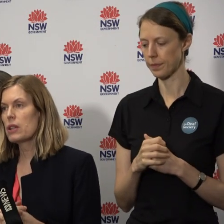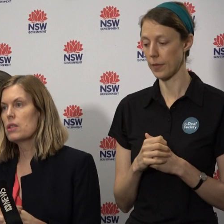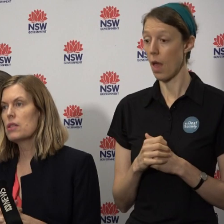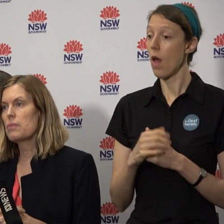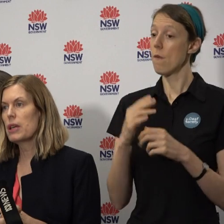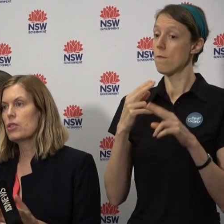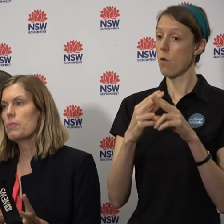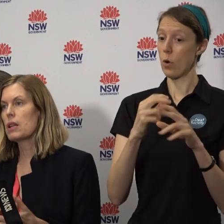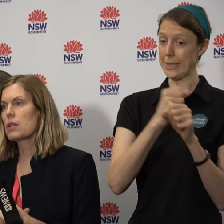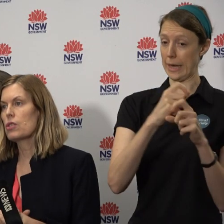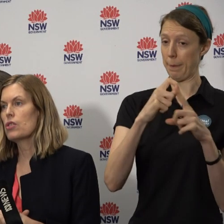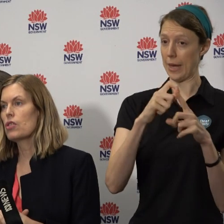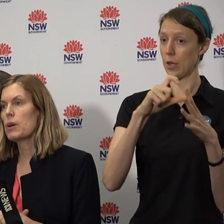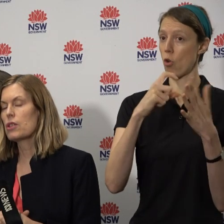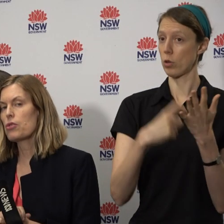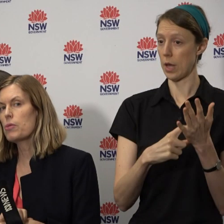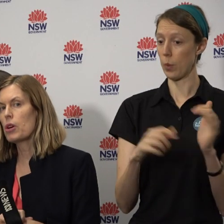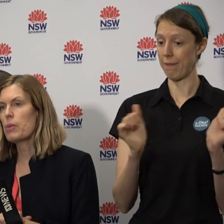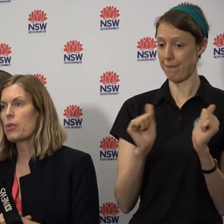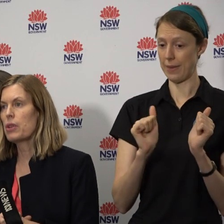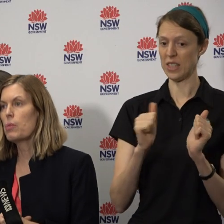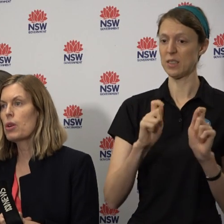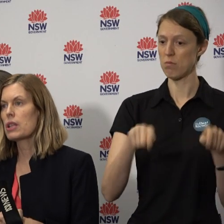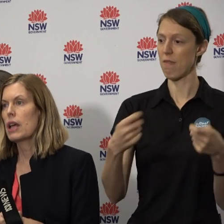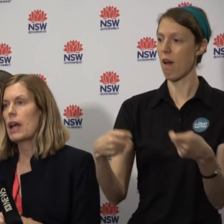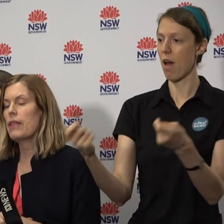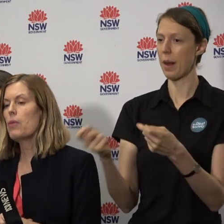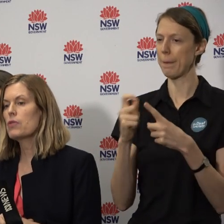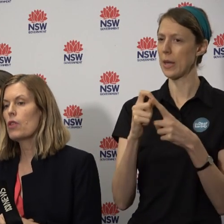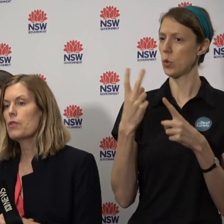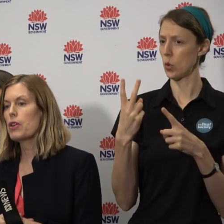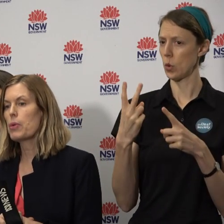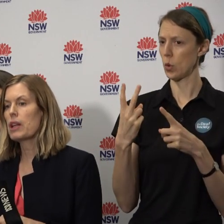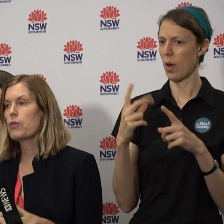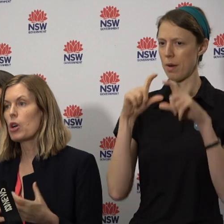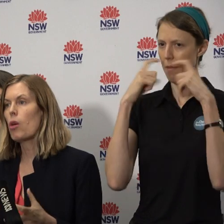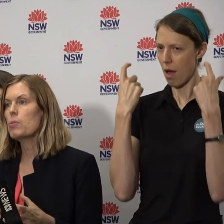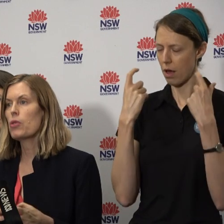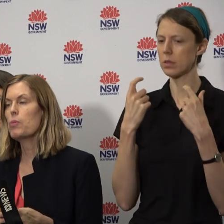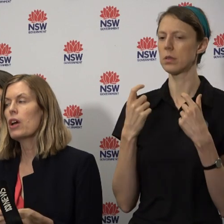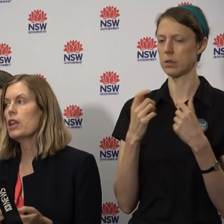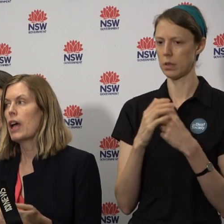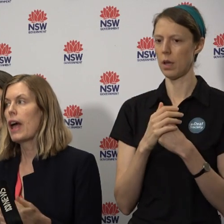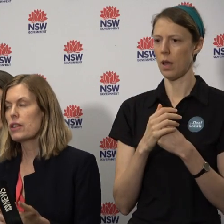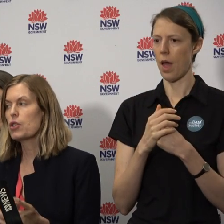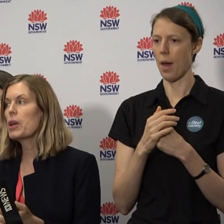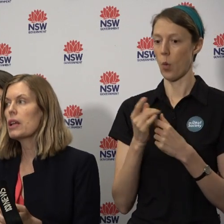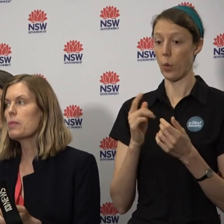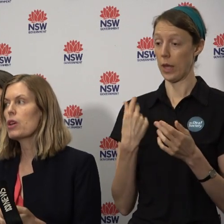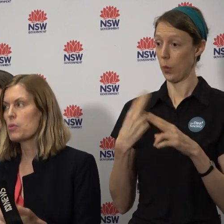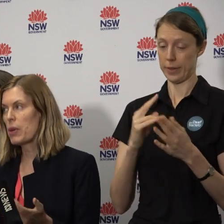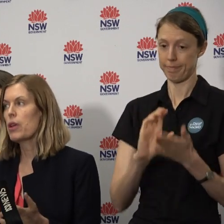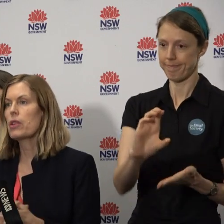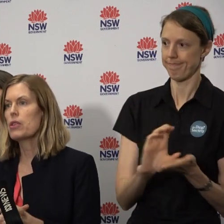general practices, some P2 masks and surgical masks through the primary health networks, and that was followed very quickly from the Commonwealth. And we only acted